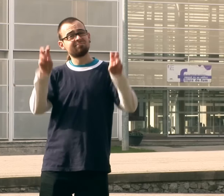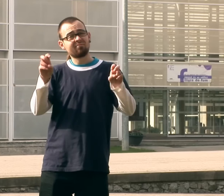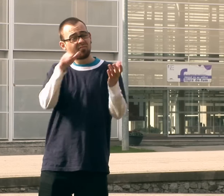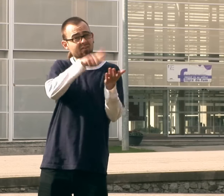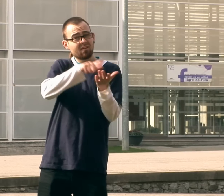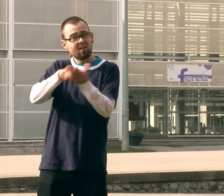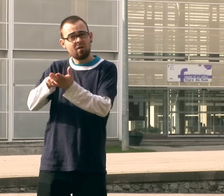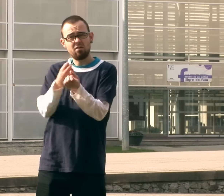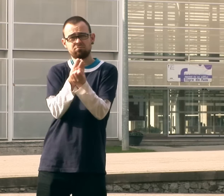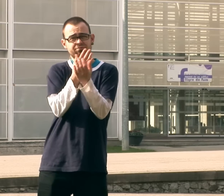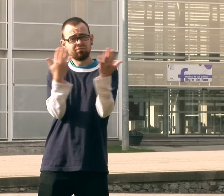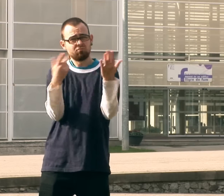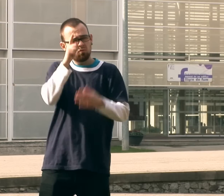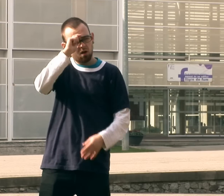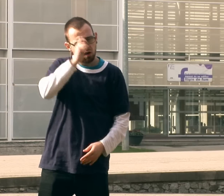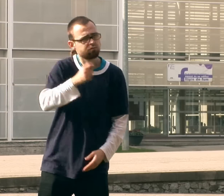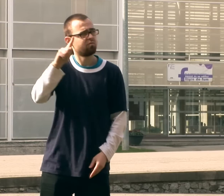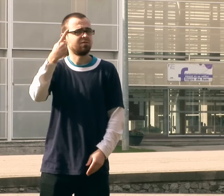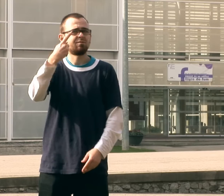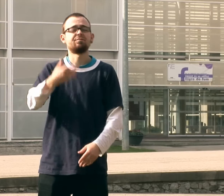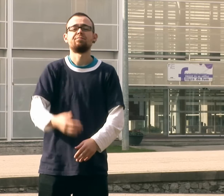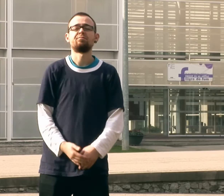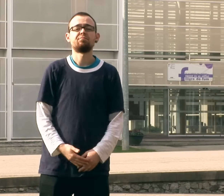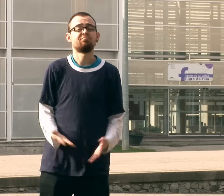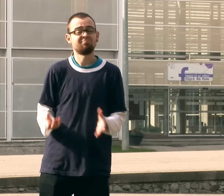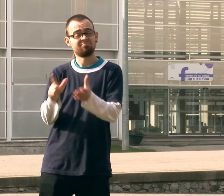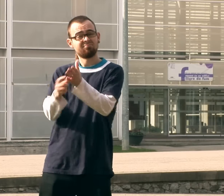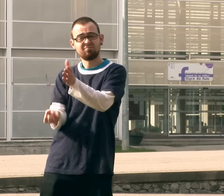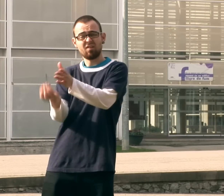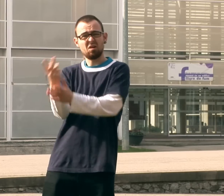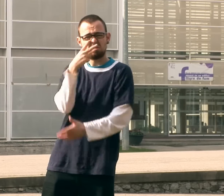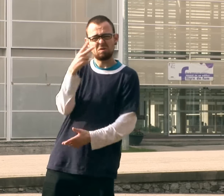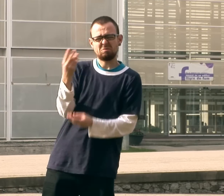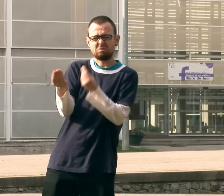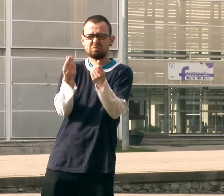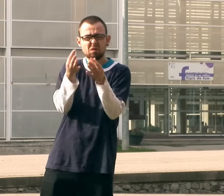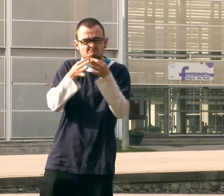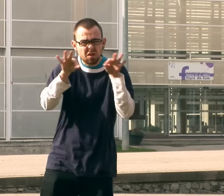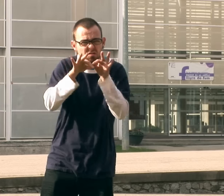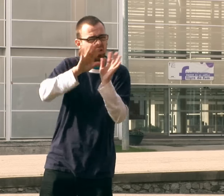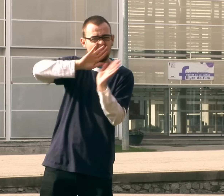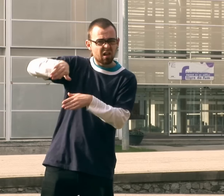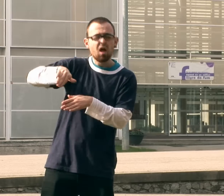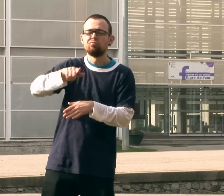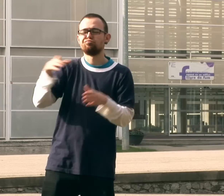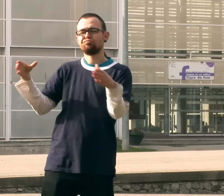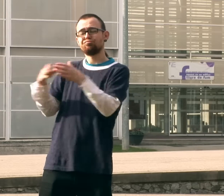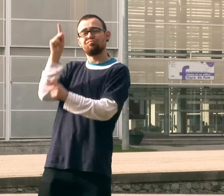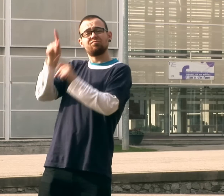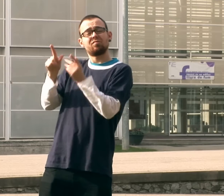One, respect all languages. When you say you don't like a language or that it isn't useful or important, without realizing